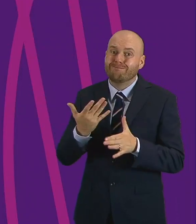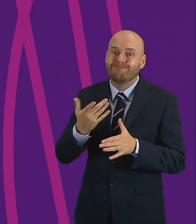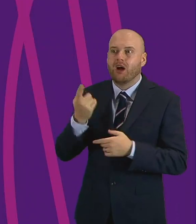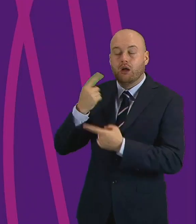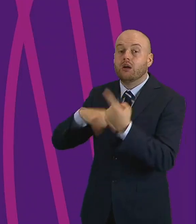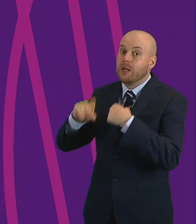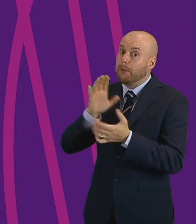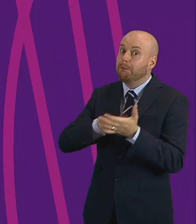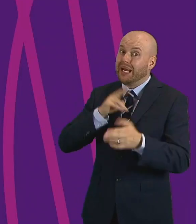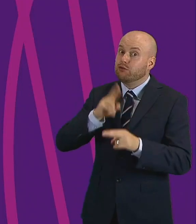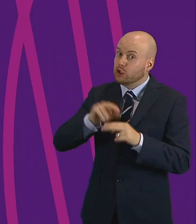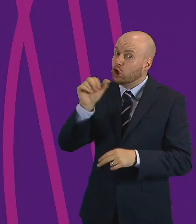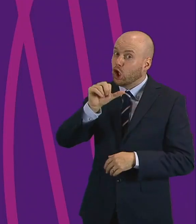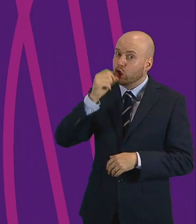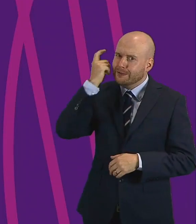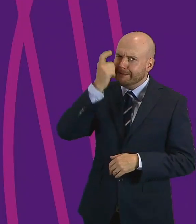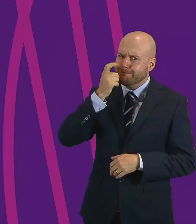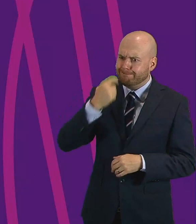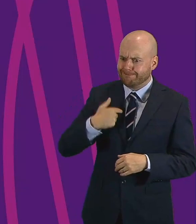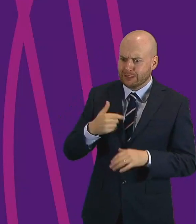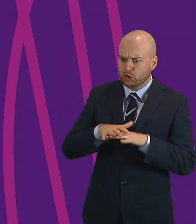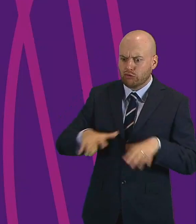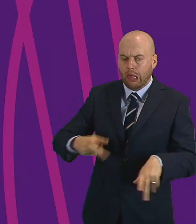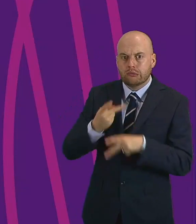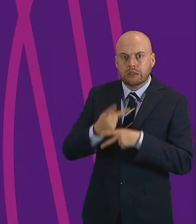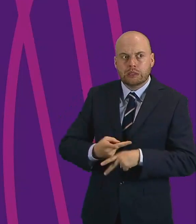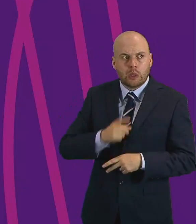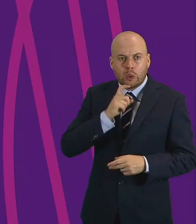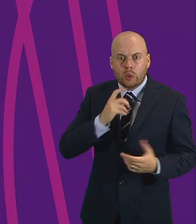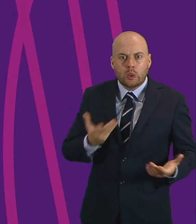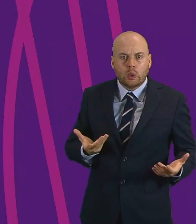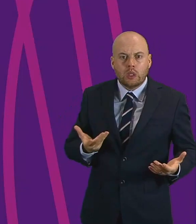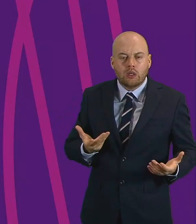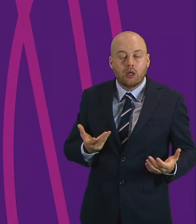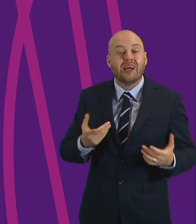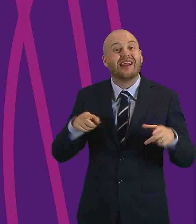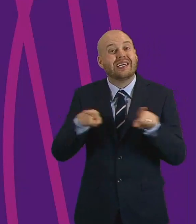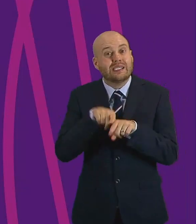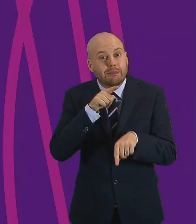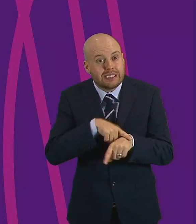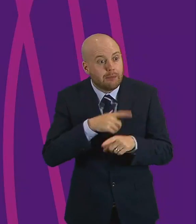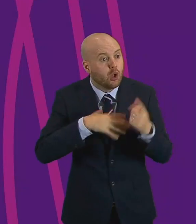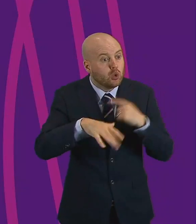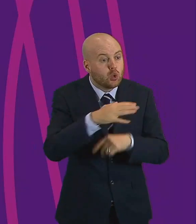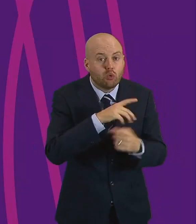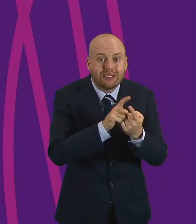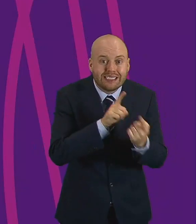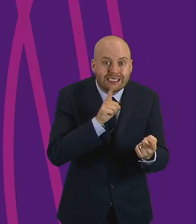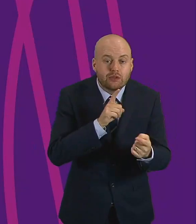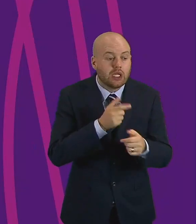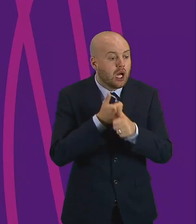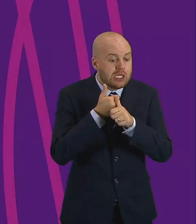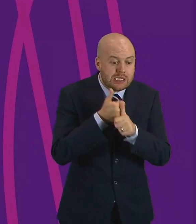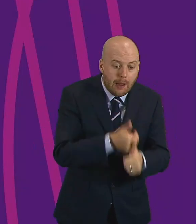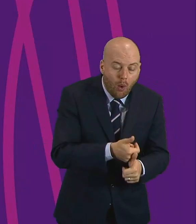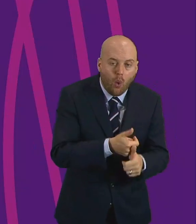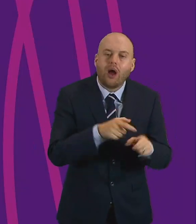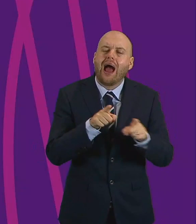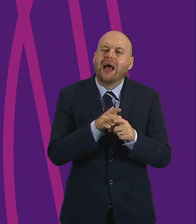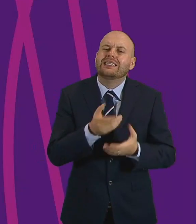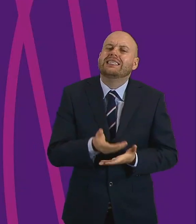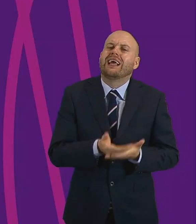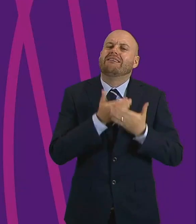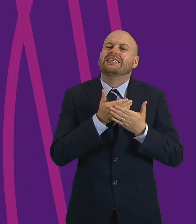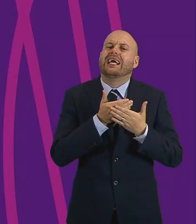now, and at the same time to see social distancing and support and safety delivered, not just for children,